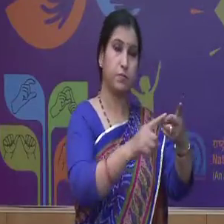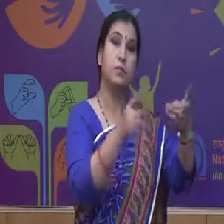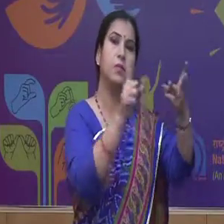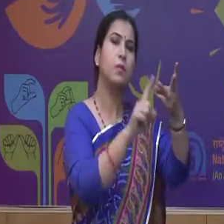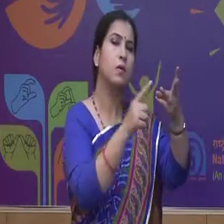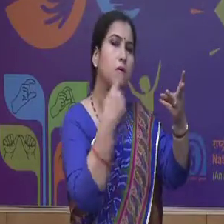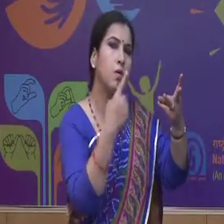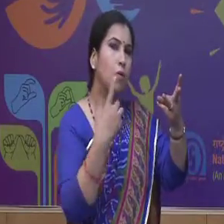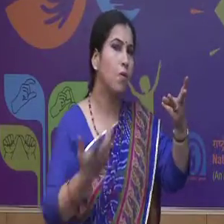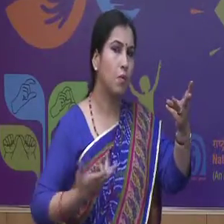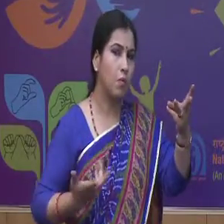Third, we discussed